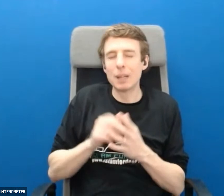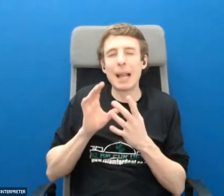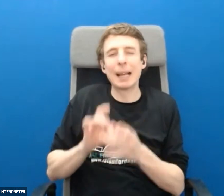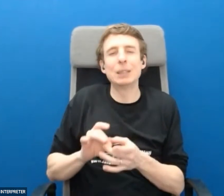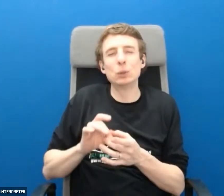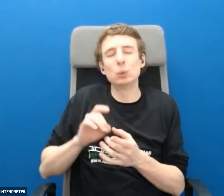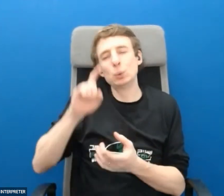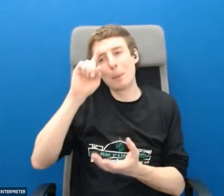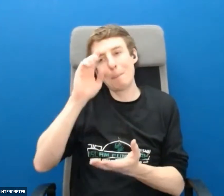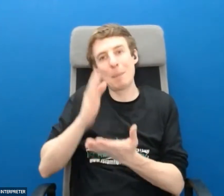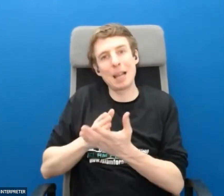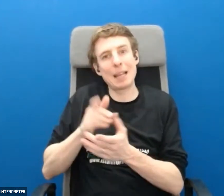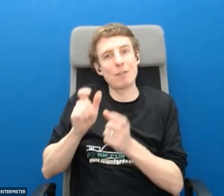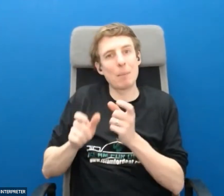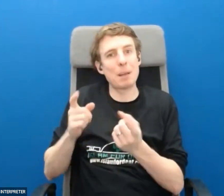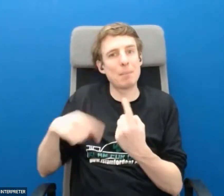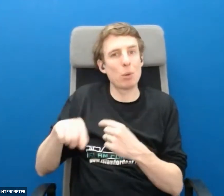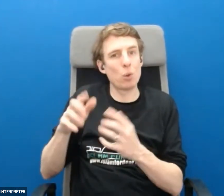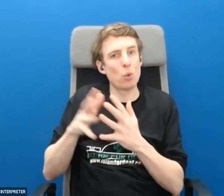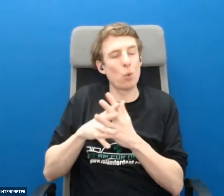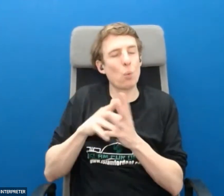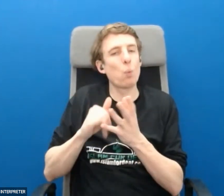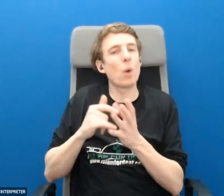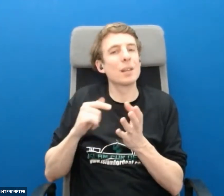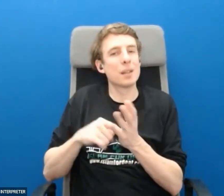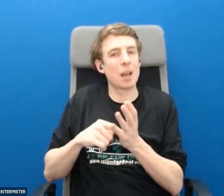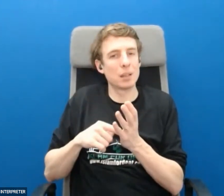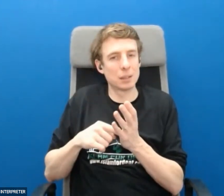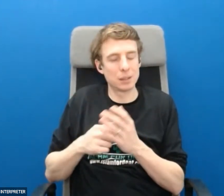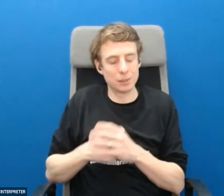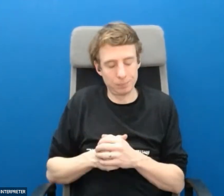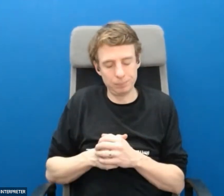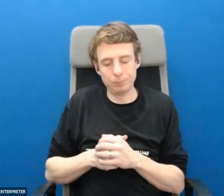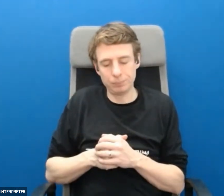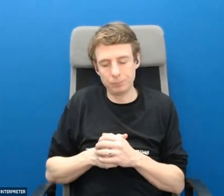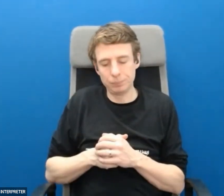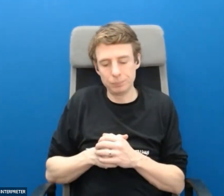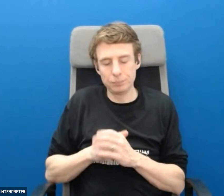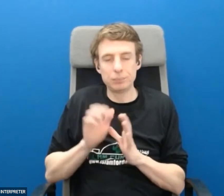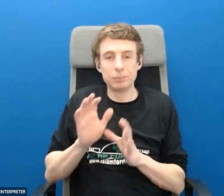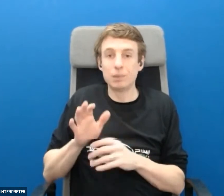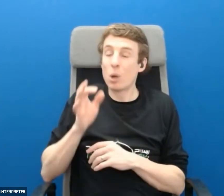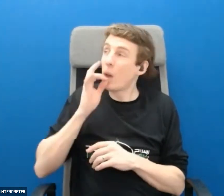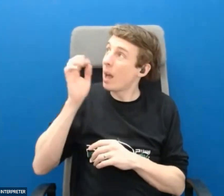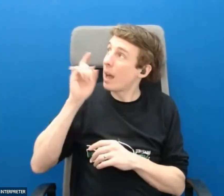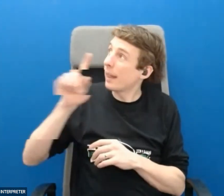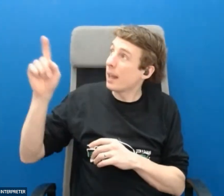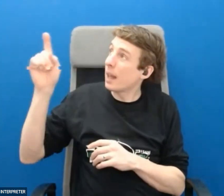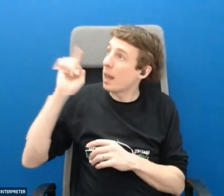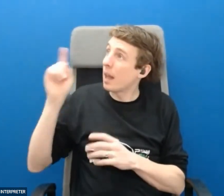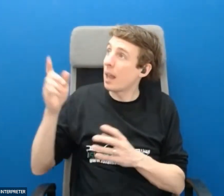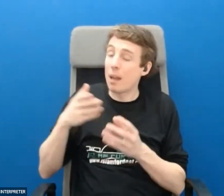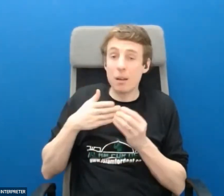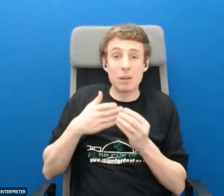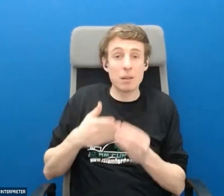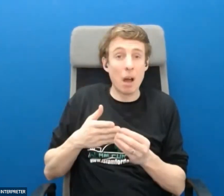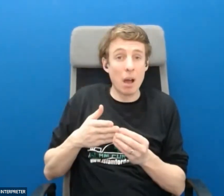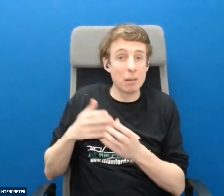I say, after seeking Allah's guidance and help and aid,